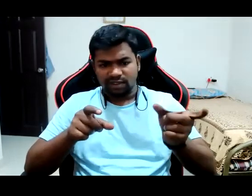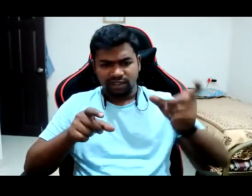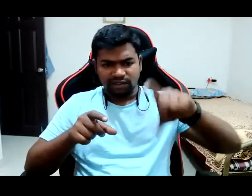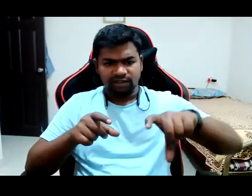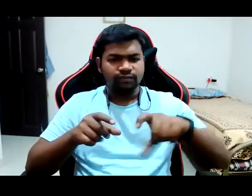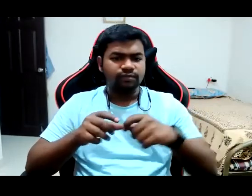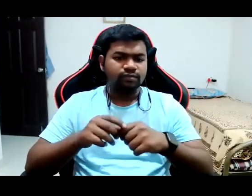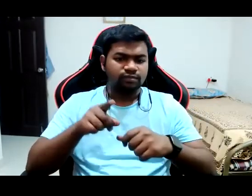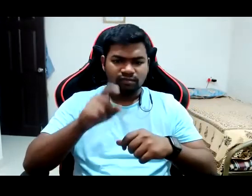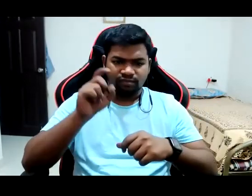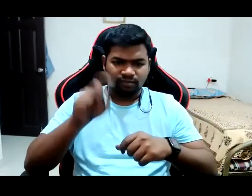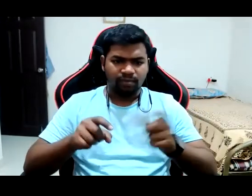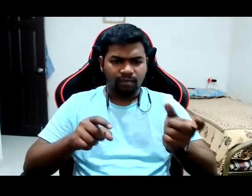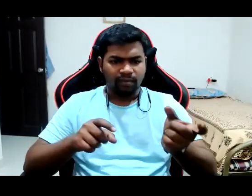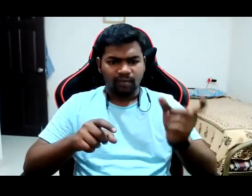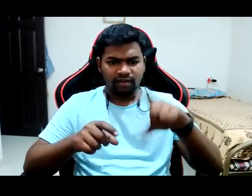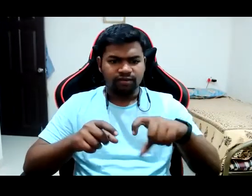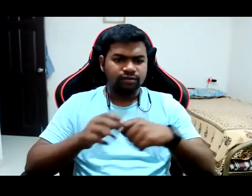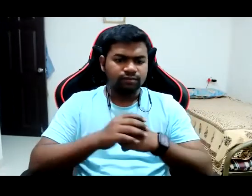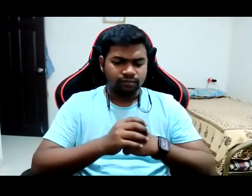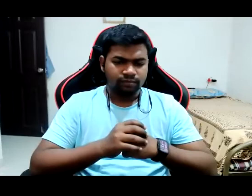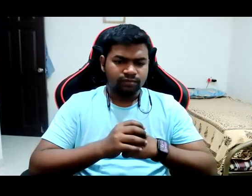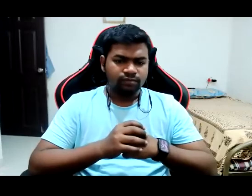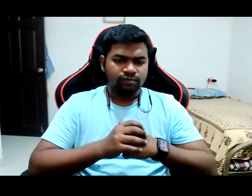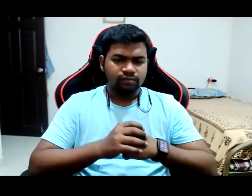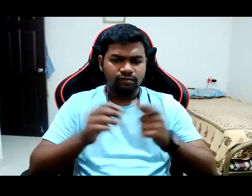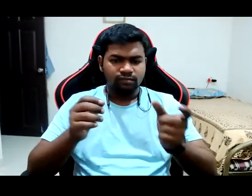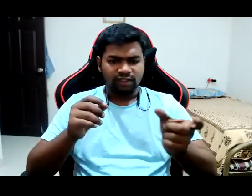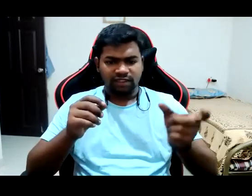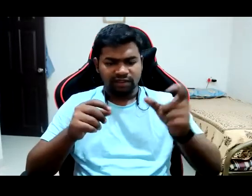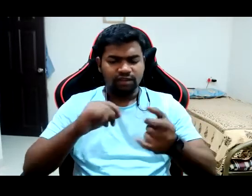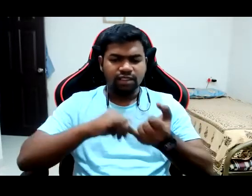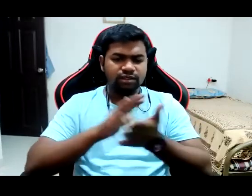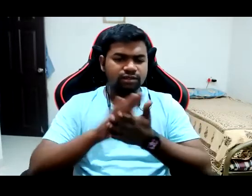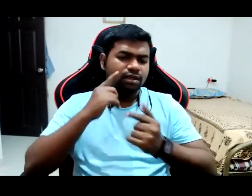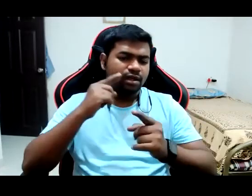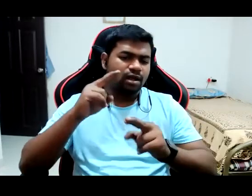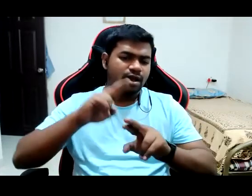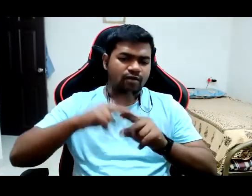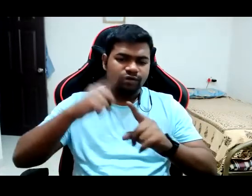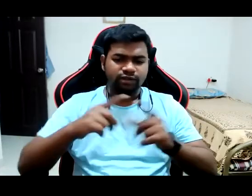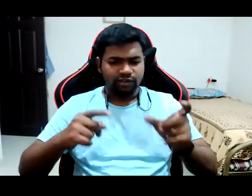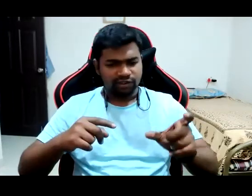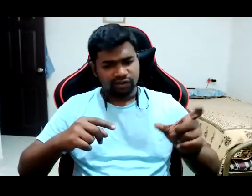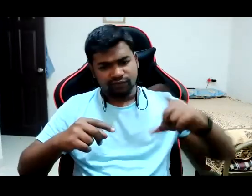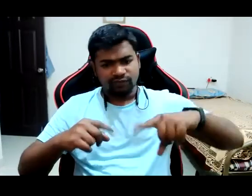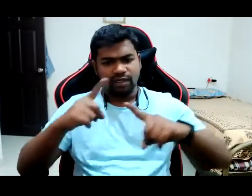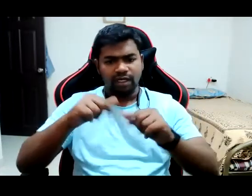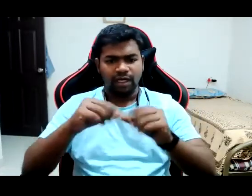hit enter to send the message across. To change the line, just enter shift tab, and to send the message, just press enter on the